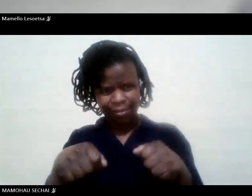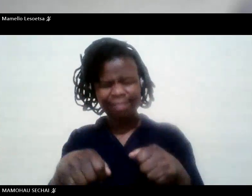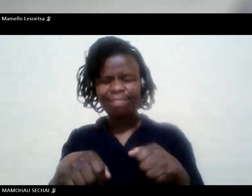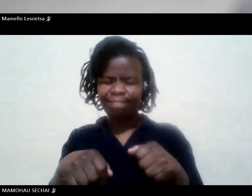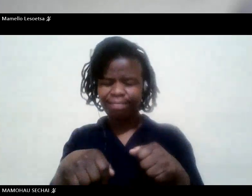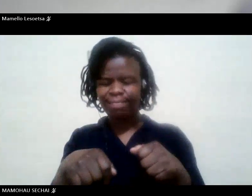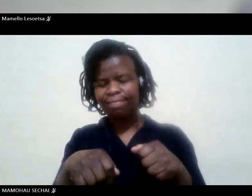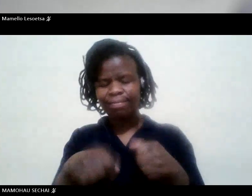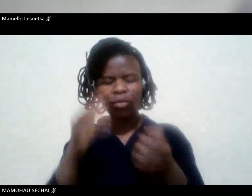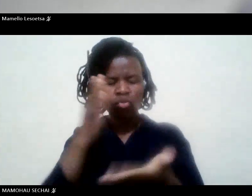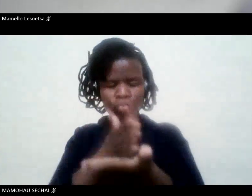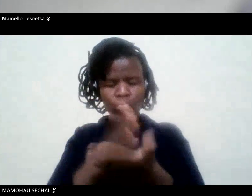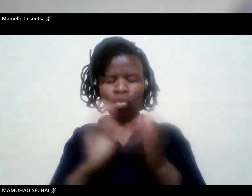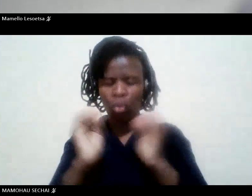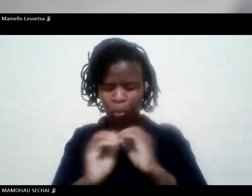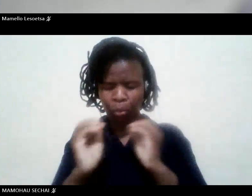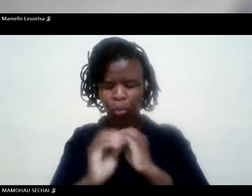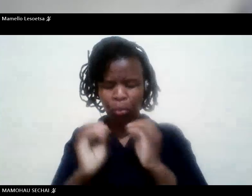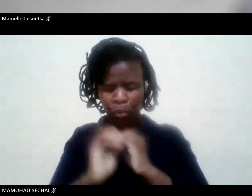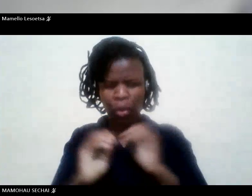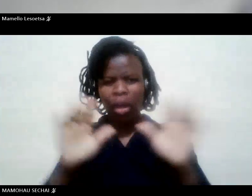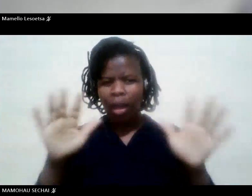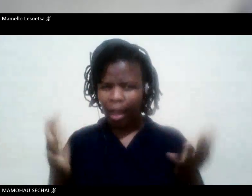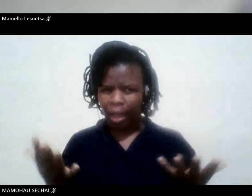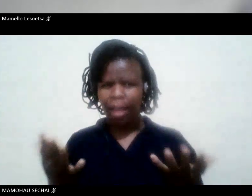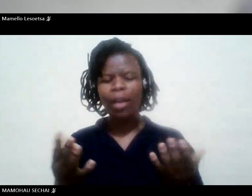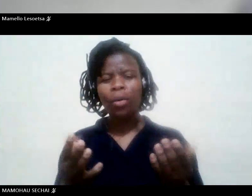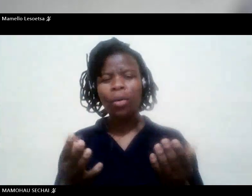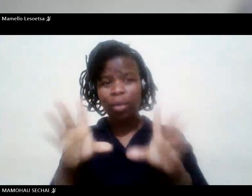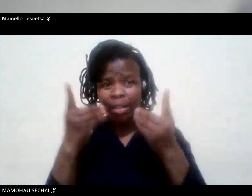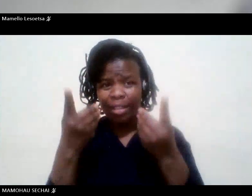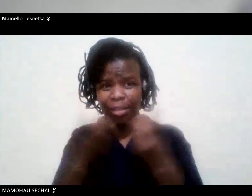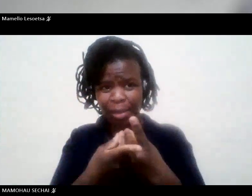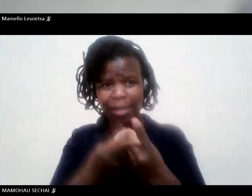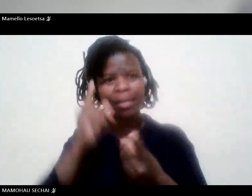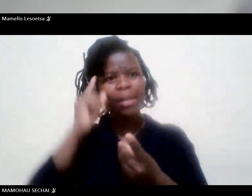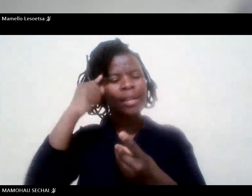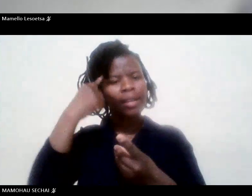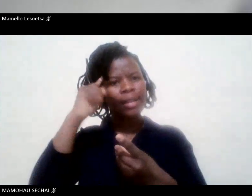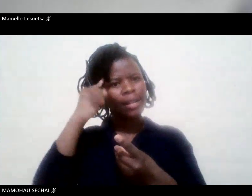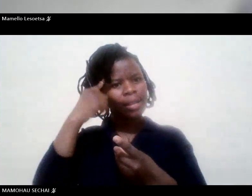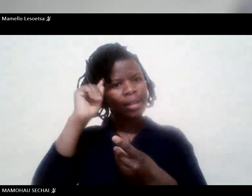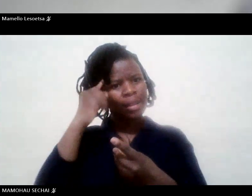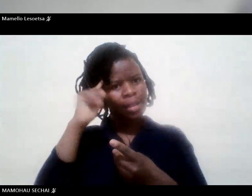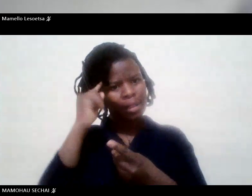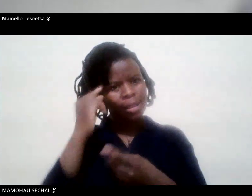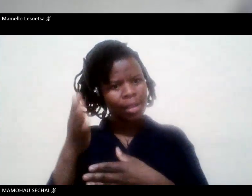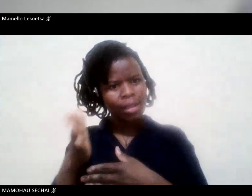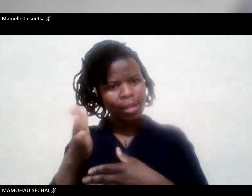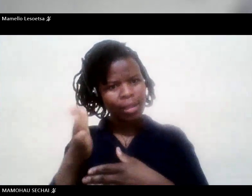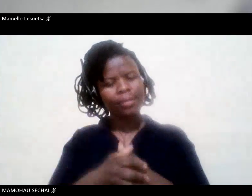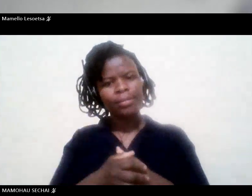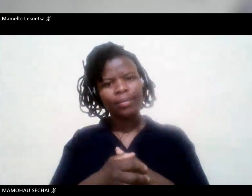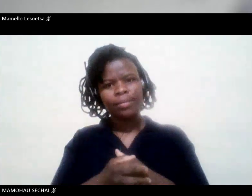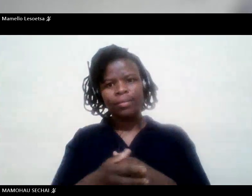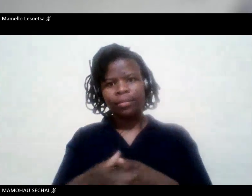sure how the department is thinking this through. I haven't. Please pick up the statement. It's in the